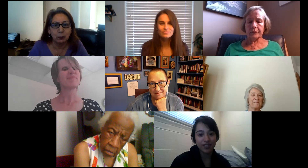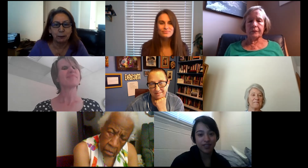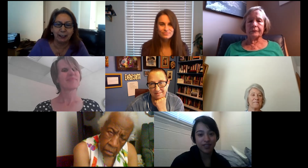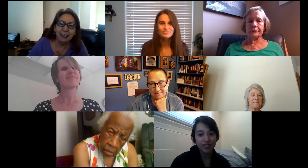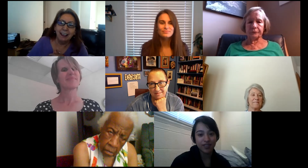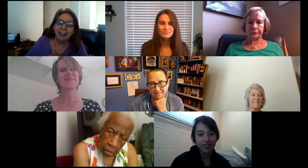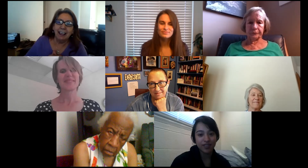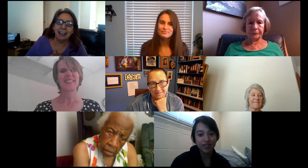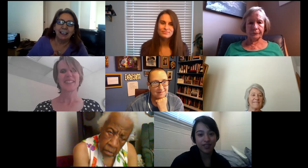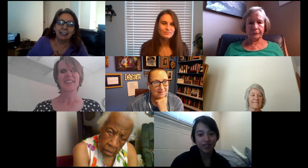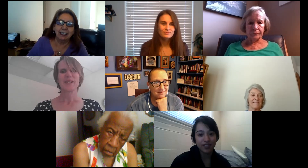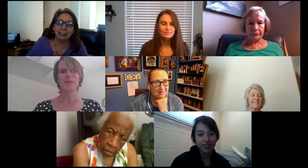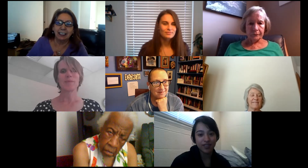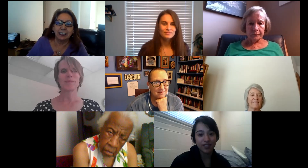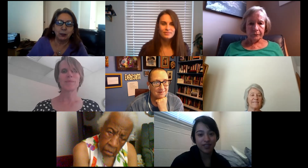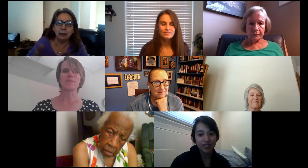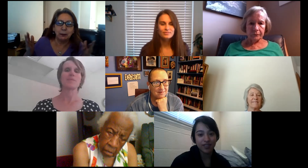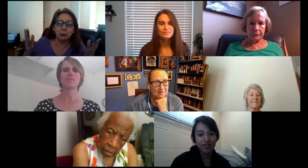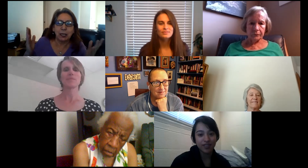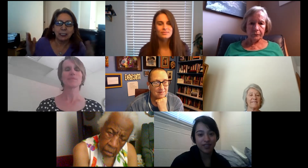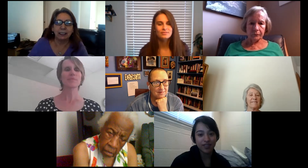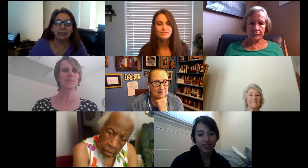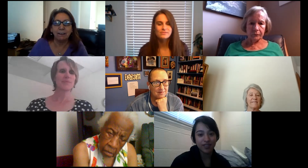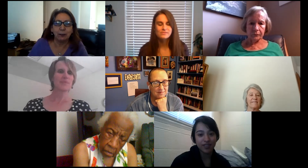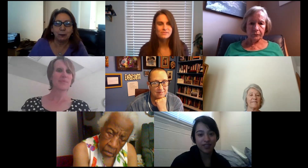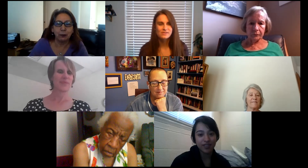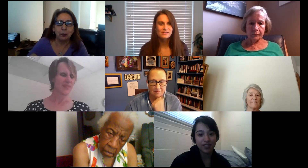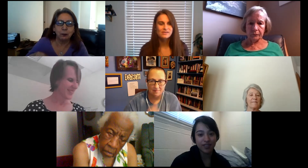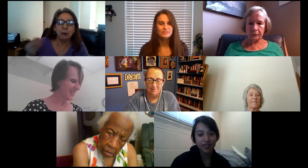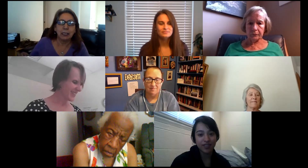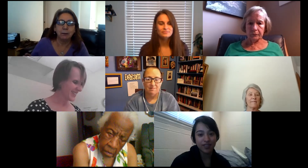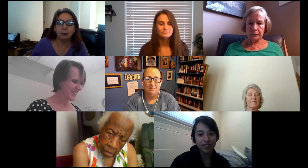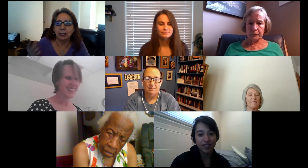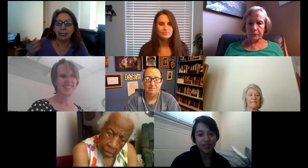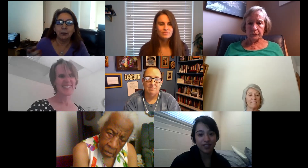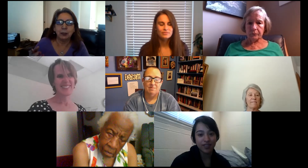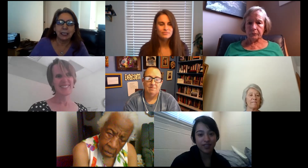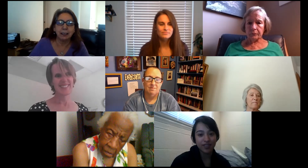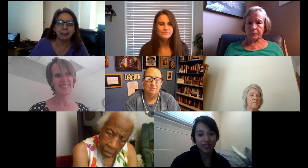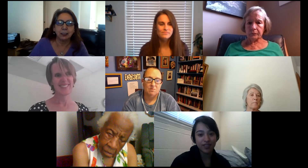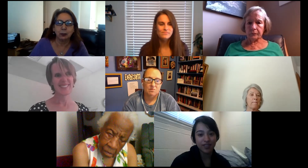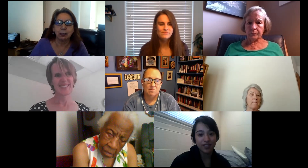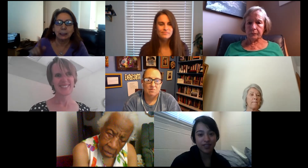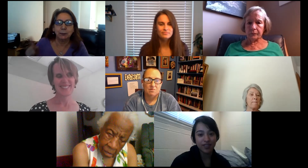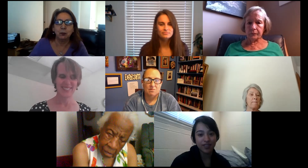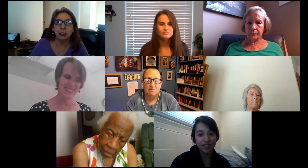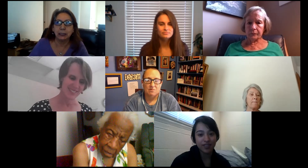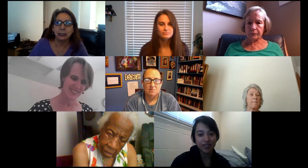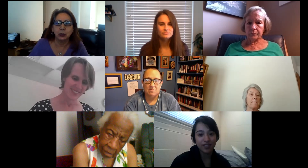program. And they said, well, you practically live here. Why don't you become, when the lady resigned because her husband was a